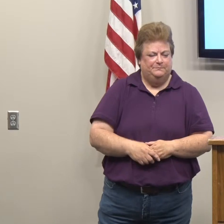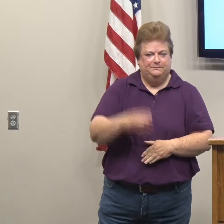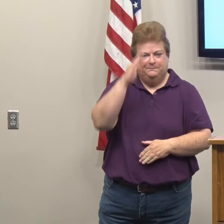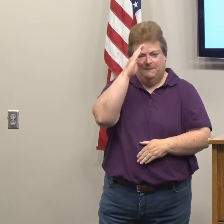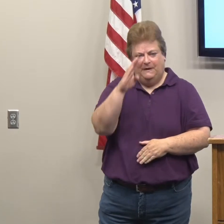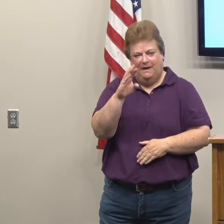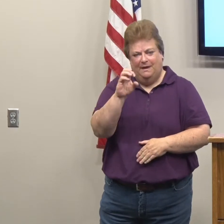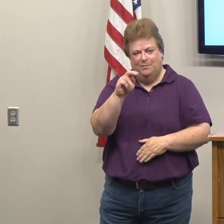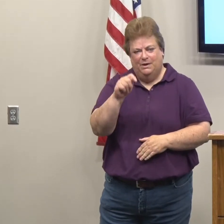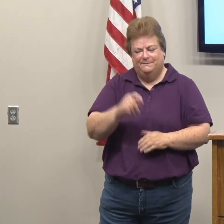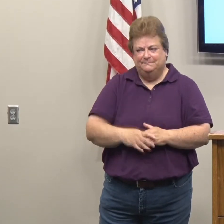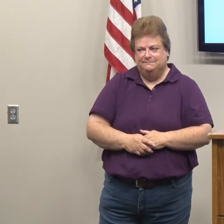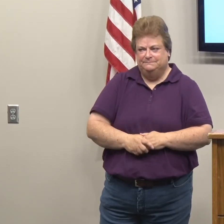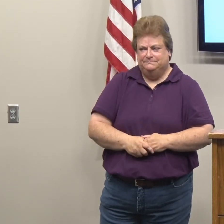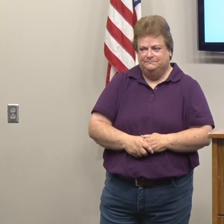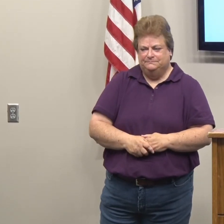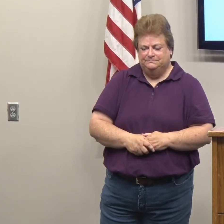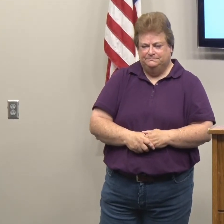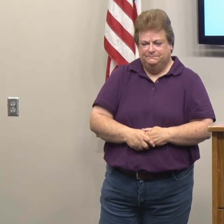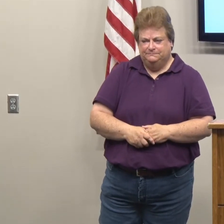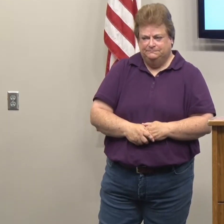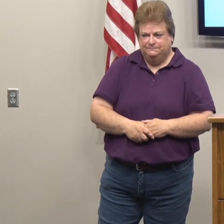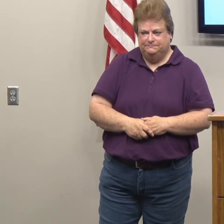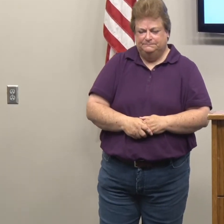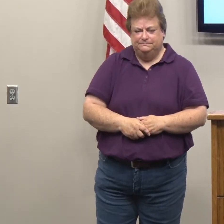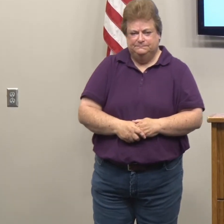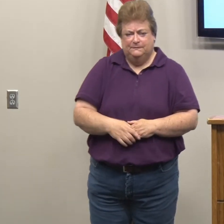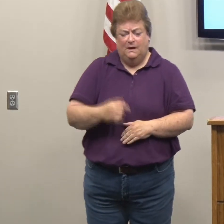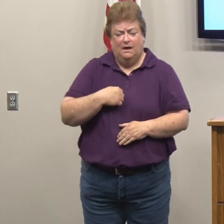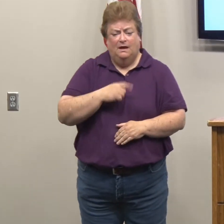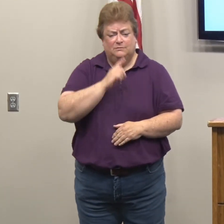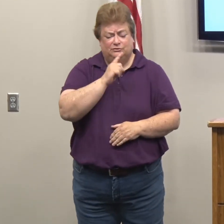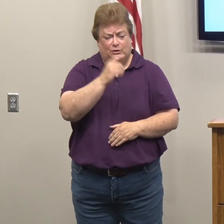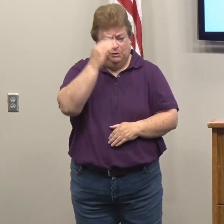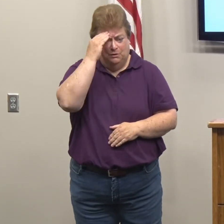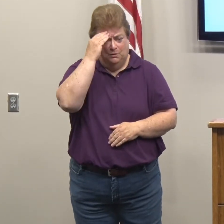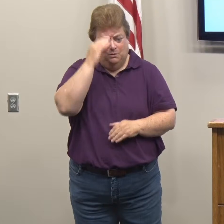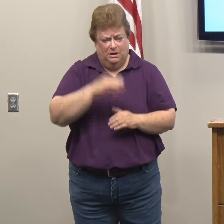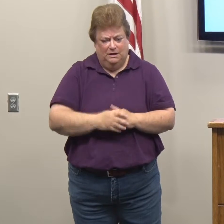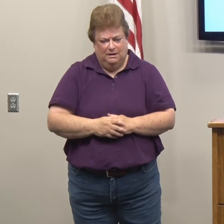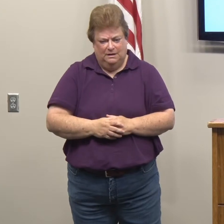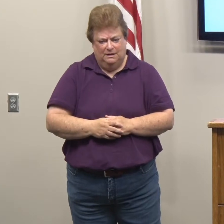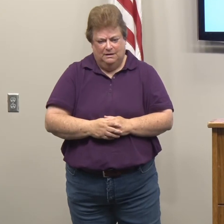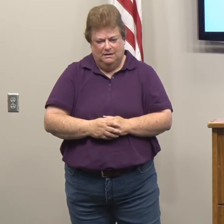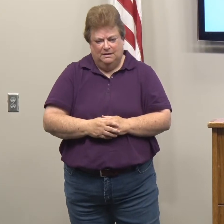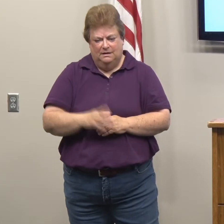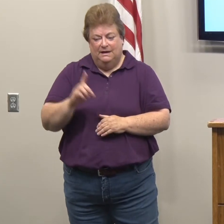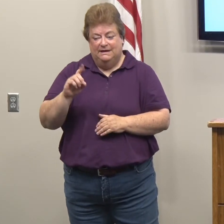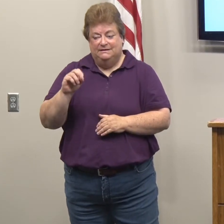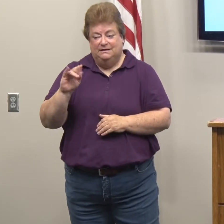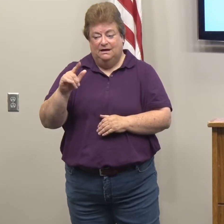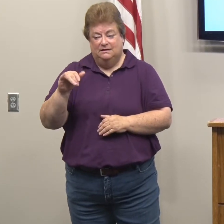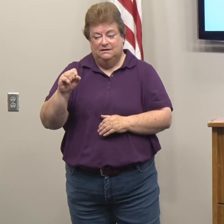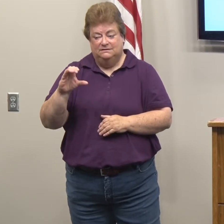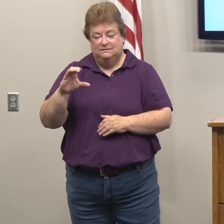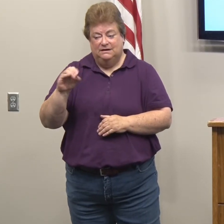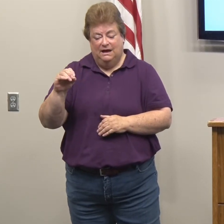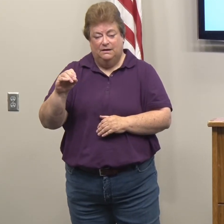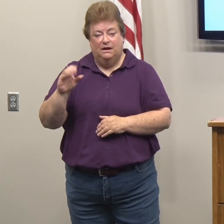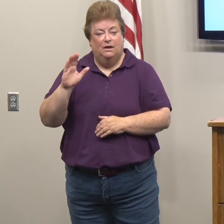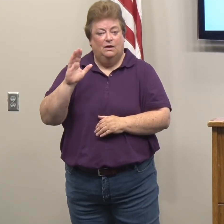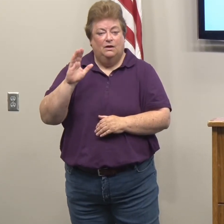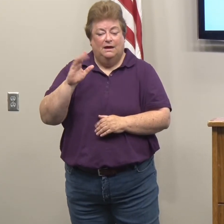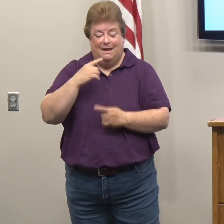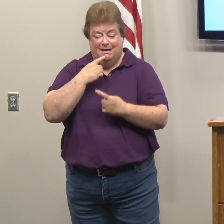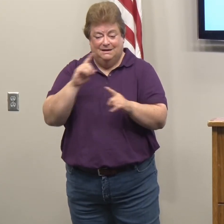Hi, Brent. Hi, Director Lopez. As I'm sure you're aware, today Douglas County announced they will not be moving forward with